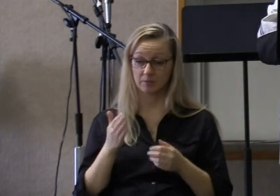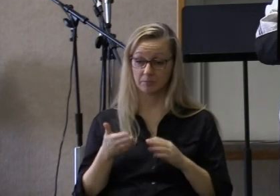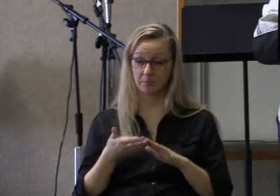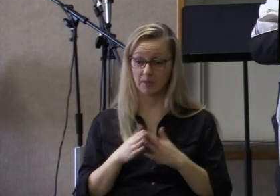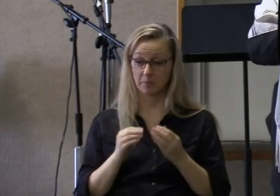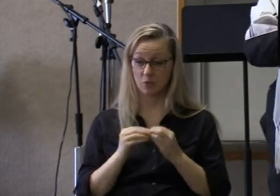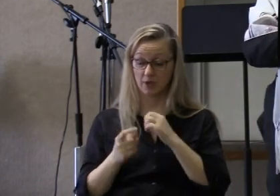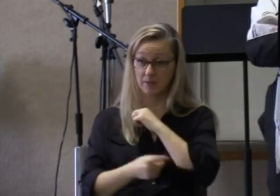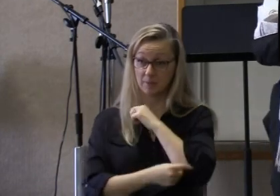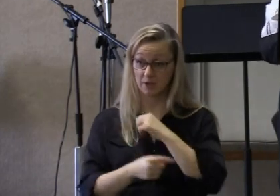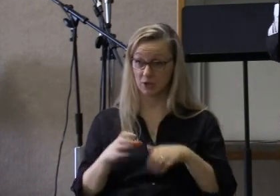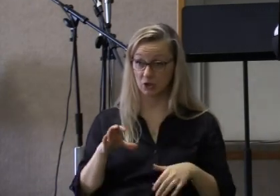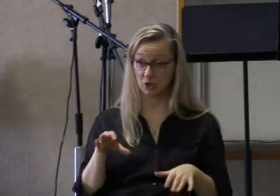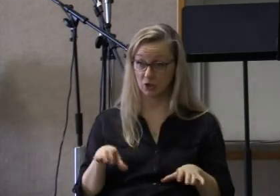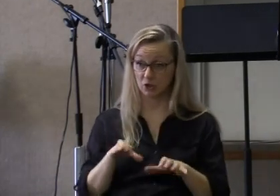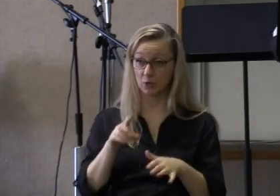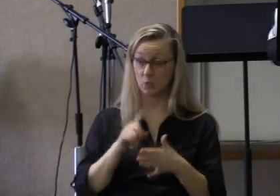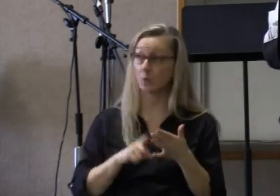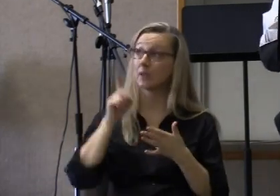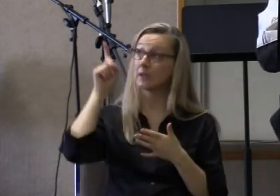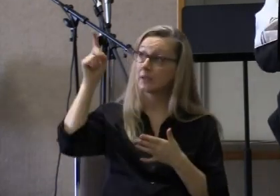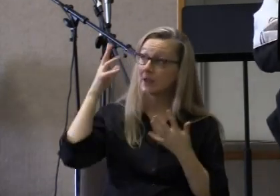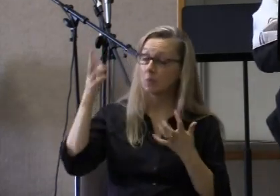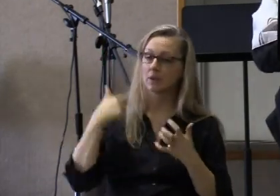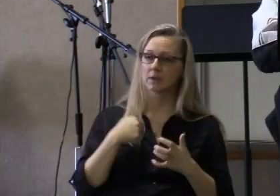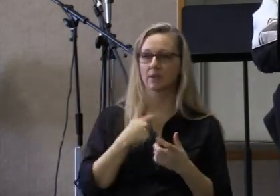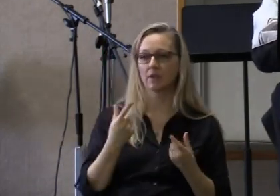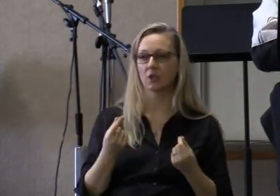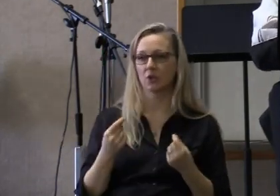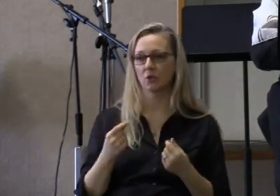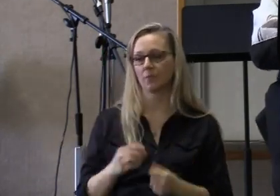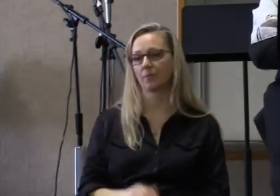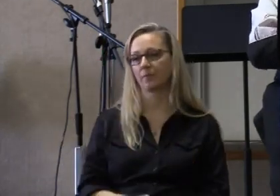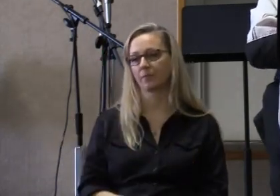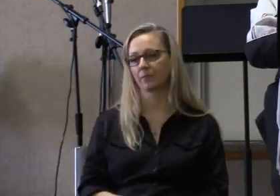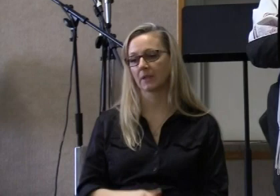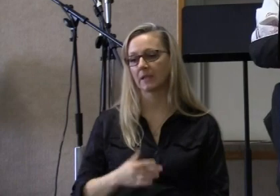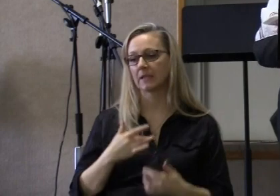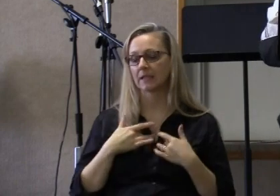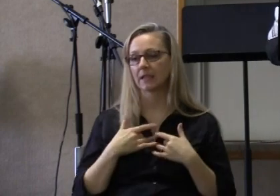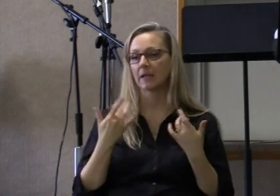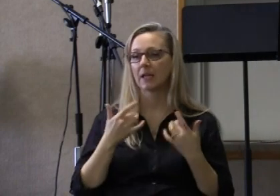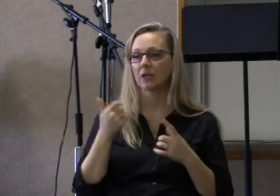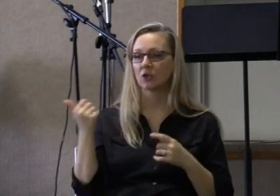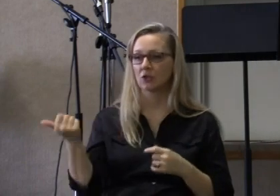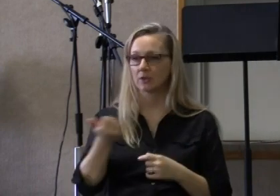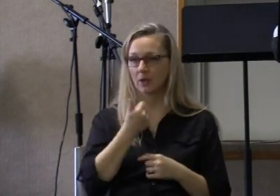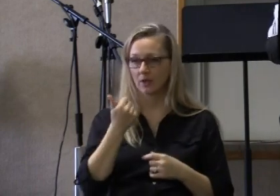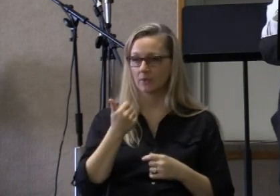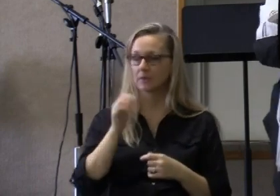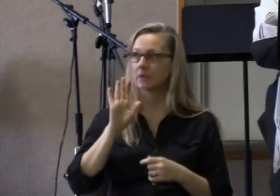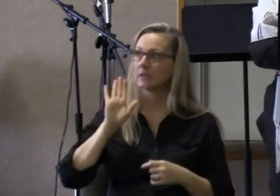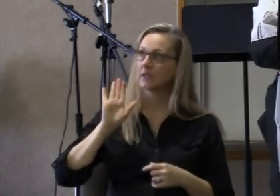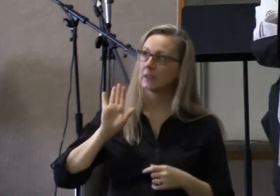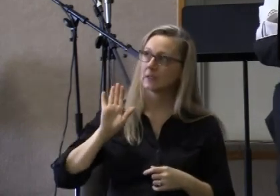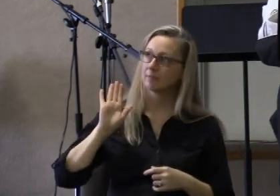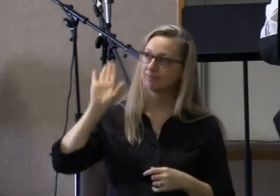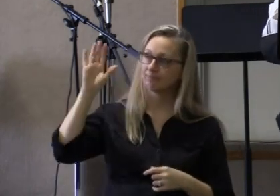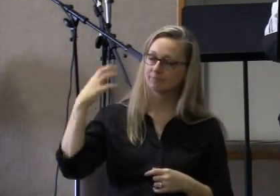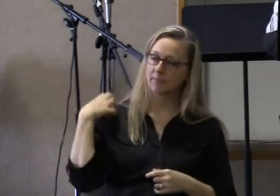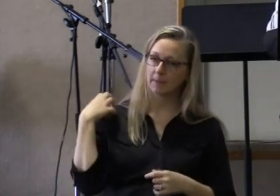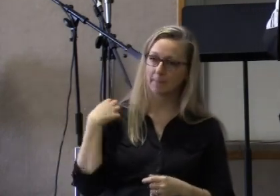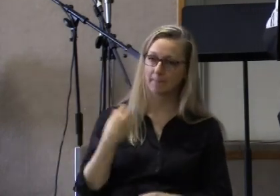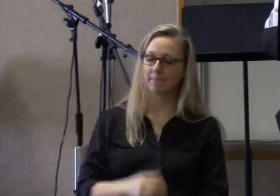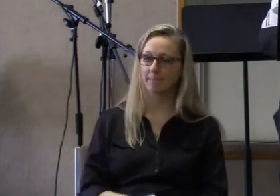do. This is the key. Delight yourselves in Adonai.